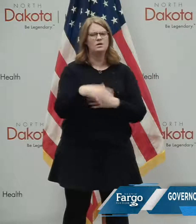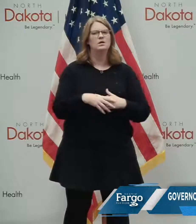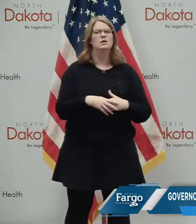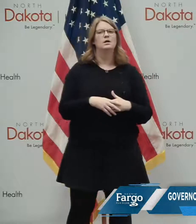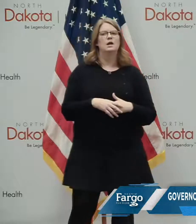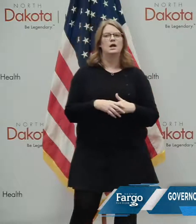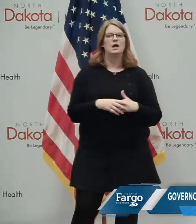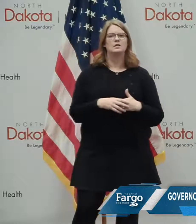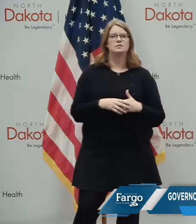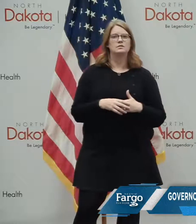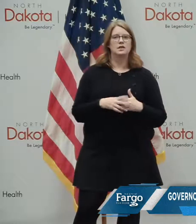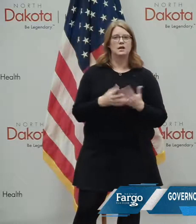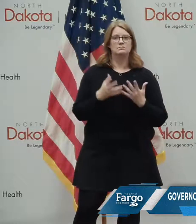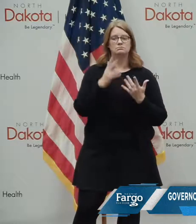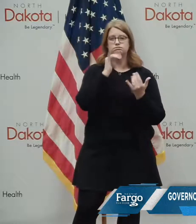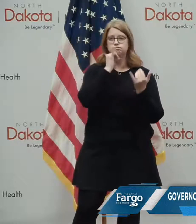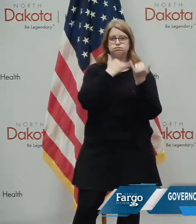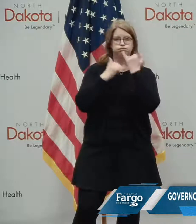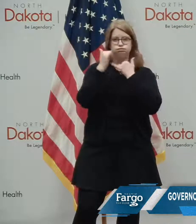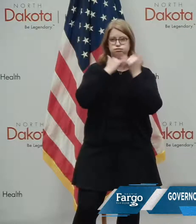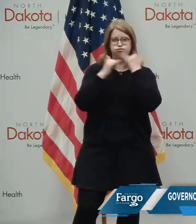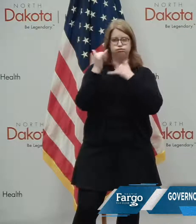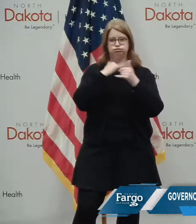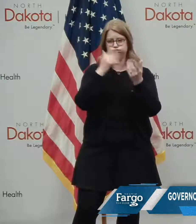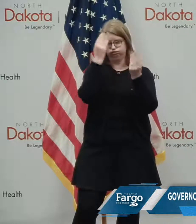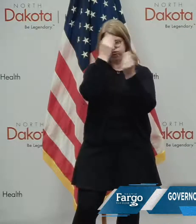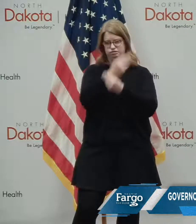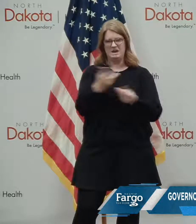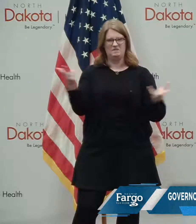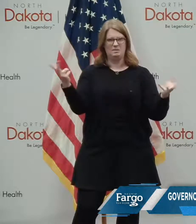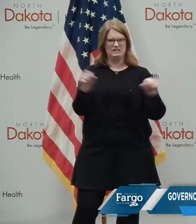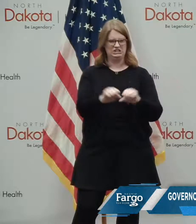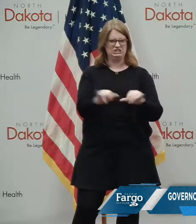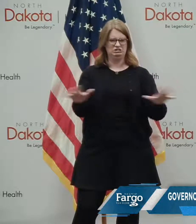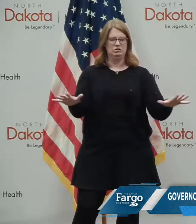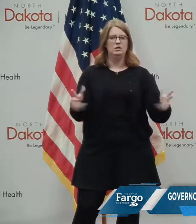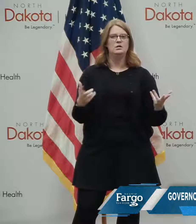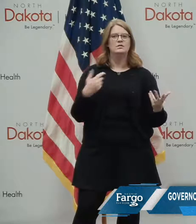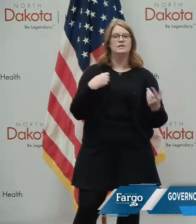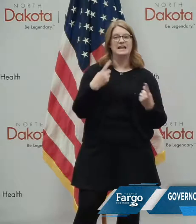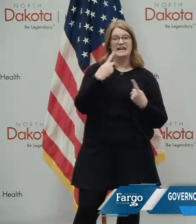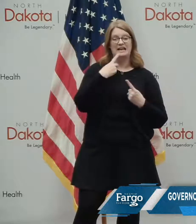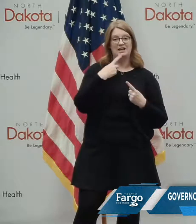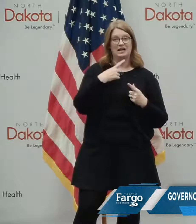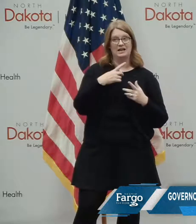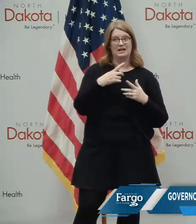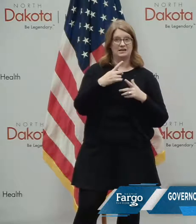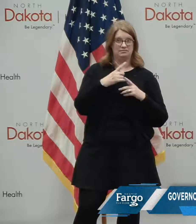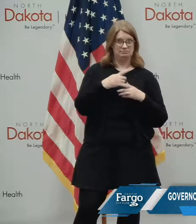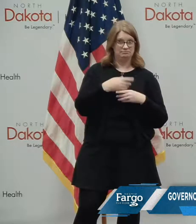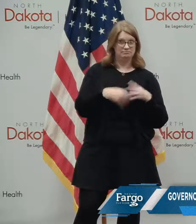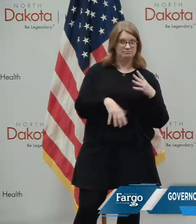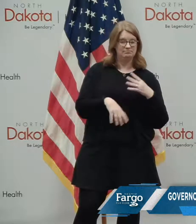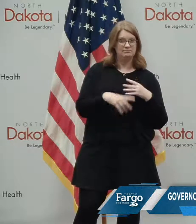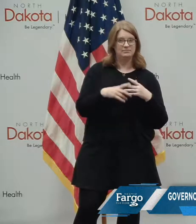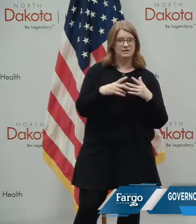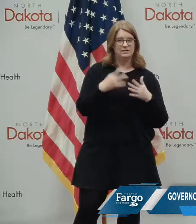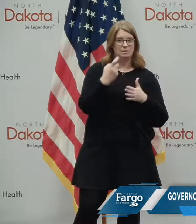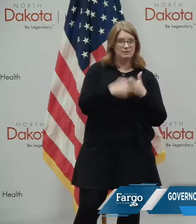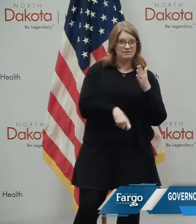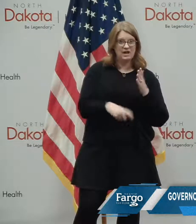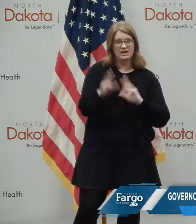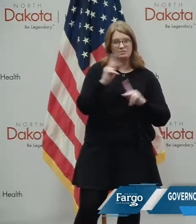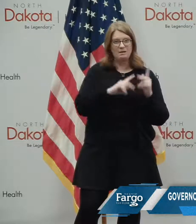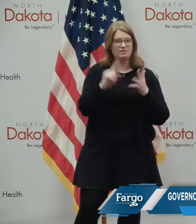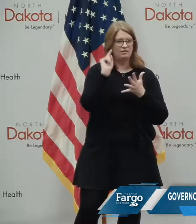was a firestorm of misinformation, everything from the fact that I'd issued an executive order to we were going to be fining people for all kinds